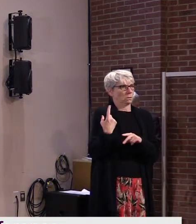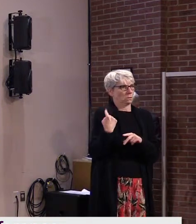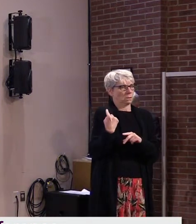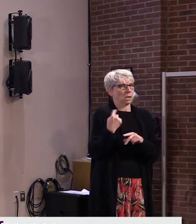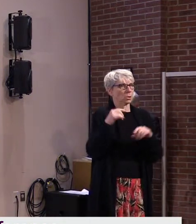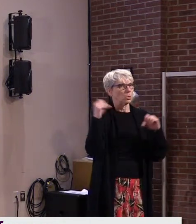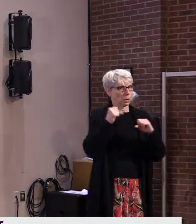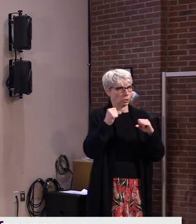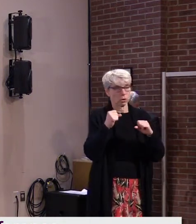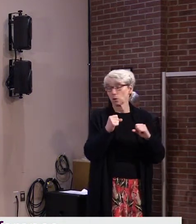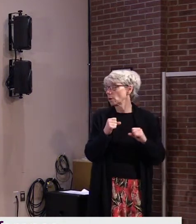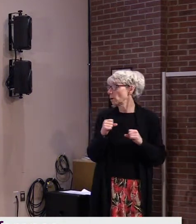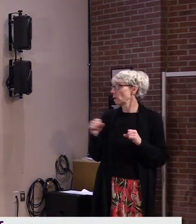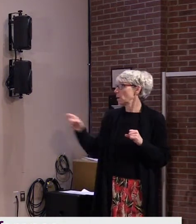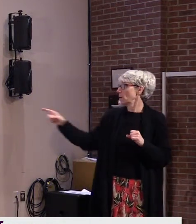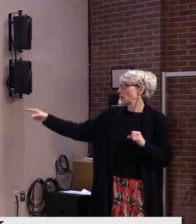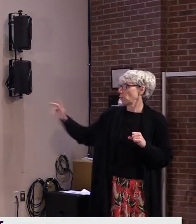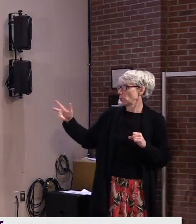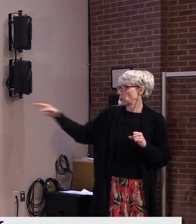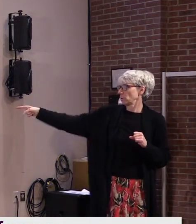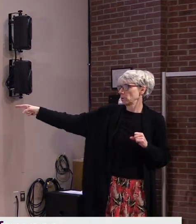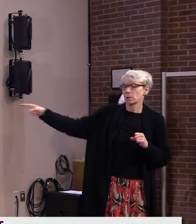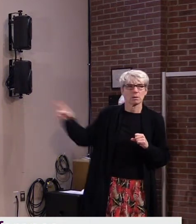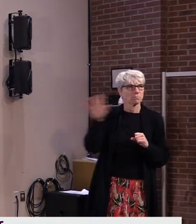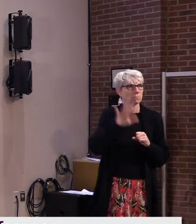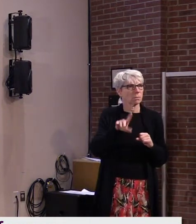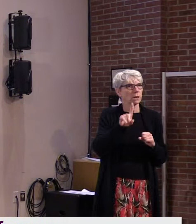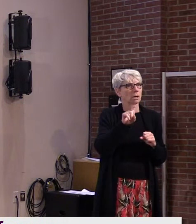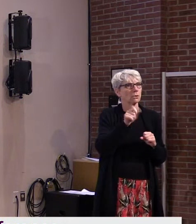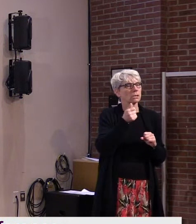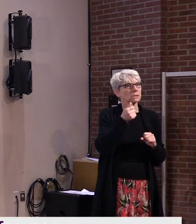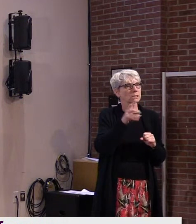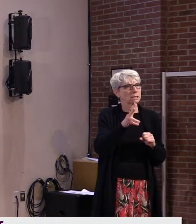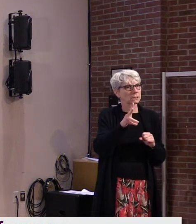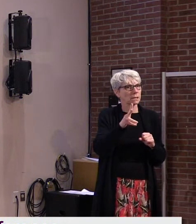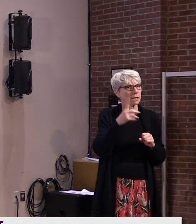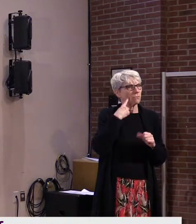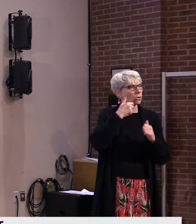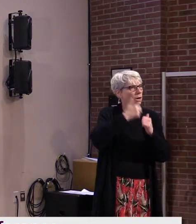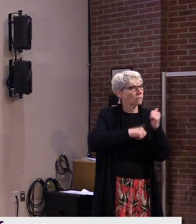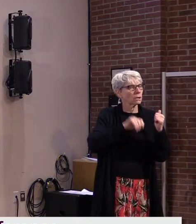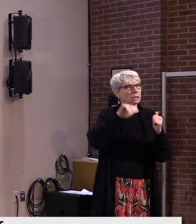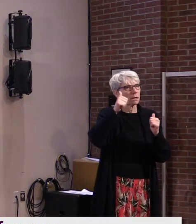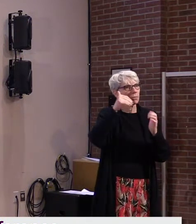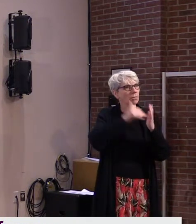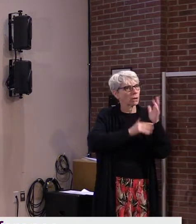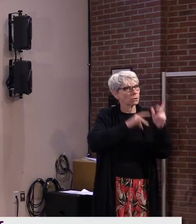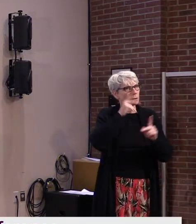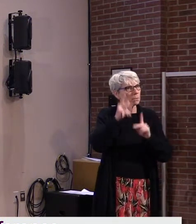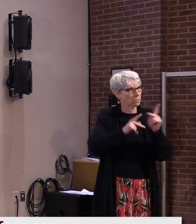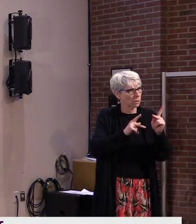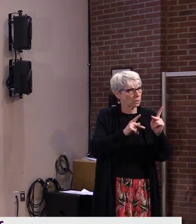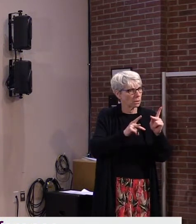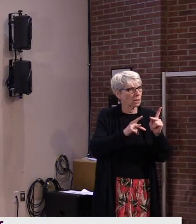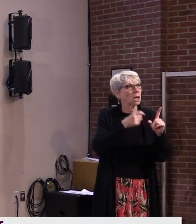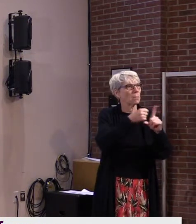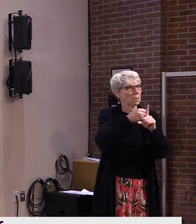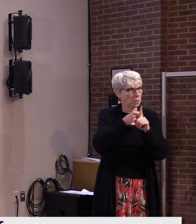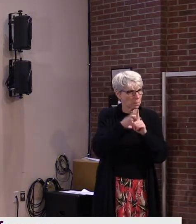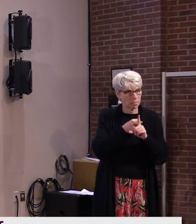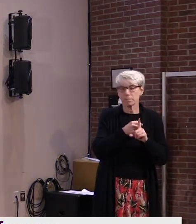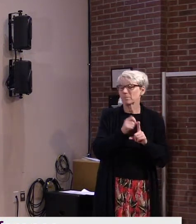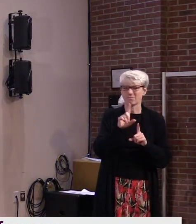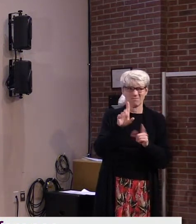the current Delta surge at about 116 per 10,000. Looking at the second